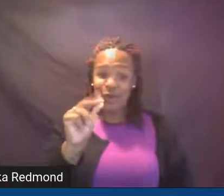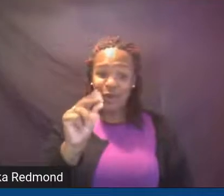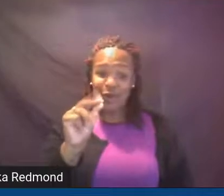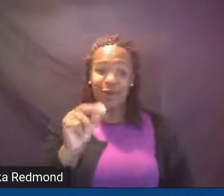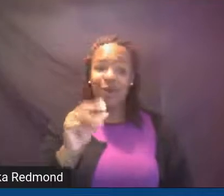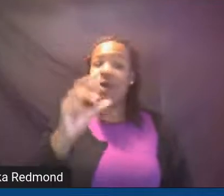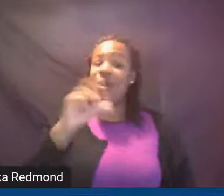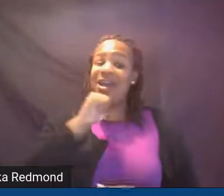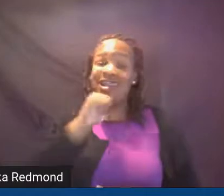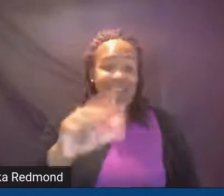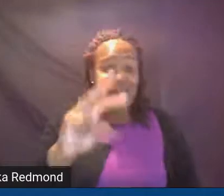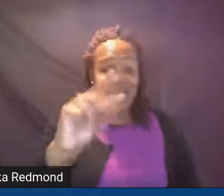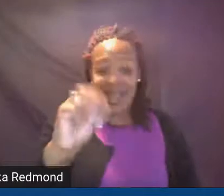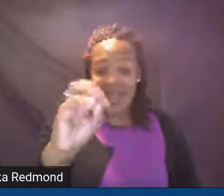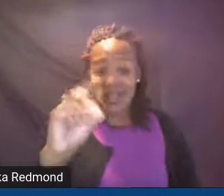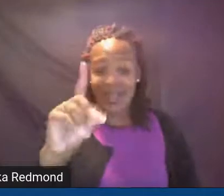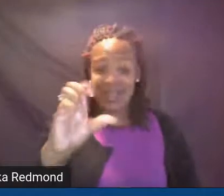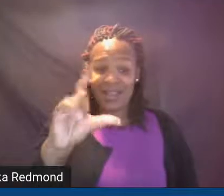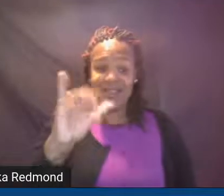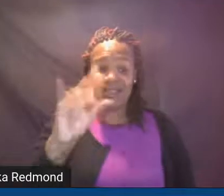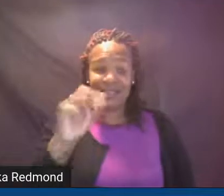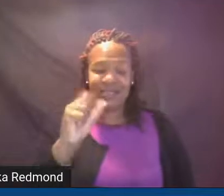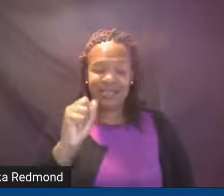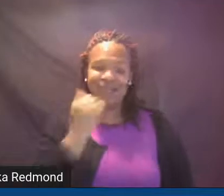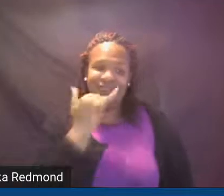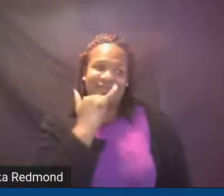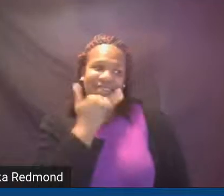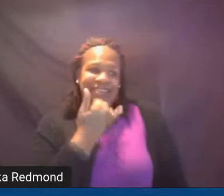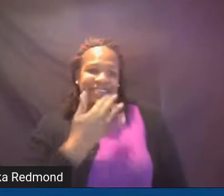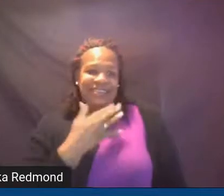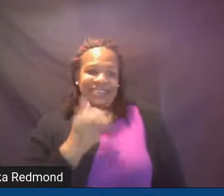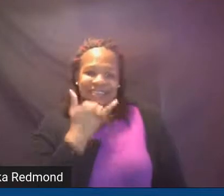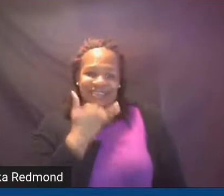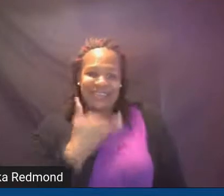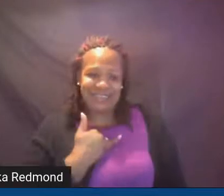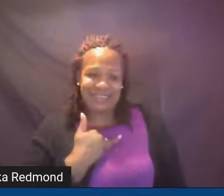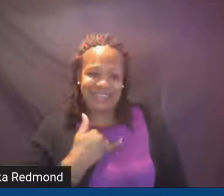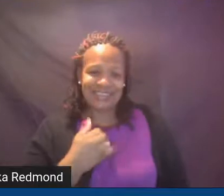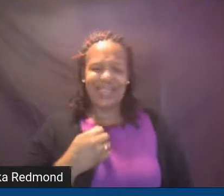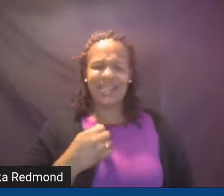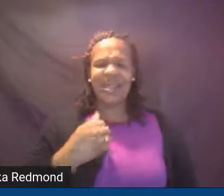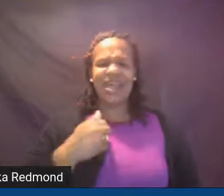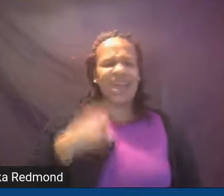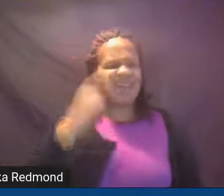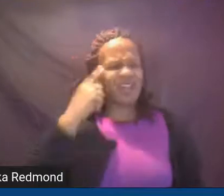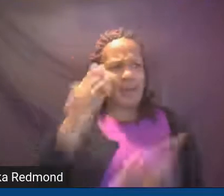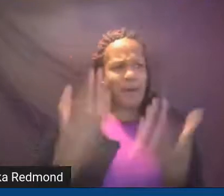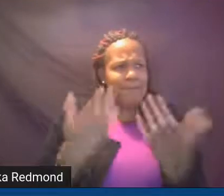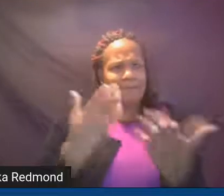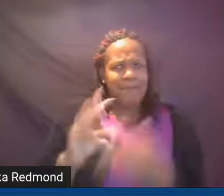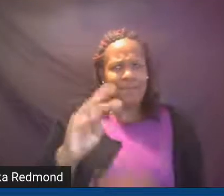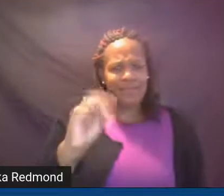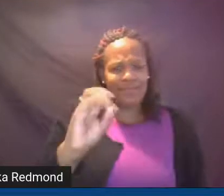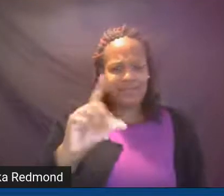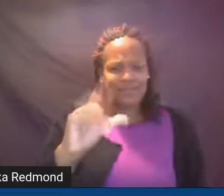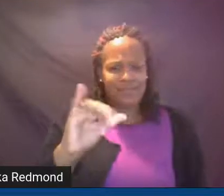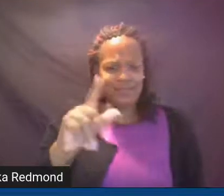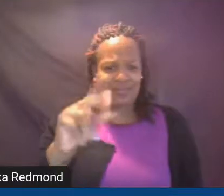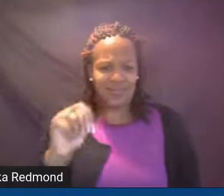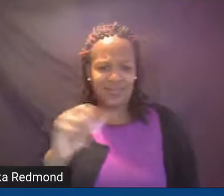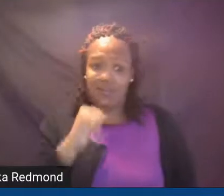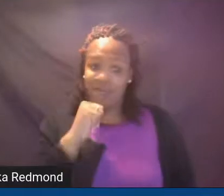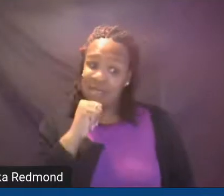back. No. For some reason, I thought you did modeling. But, you know, won't be a bad idea. Trust